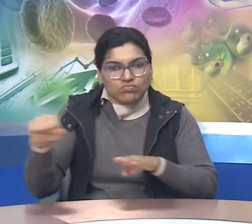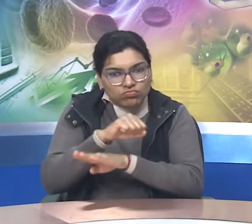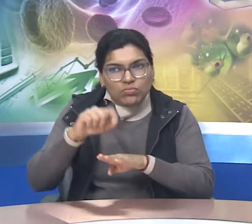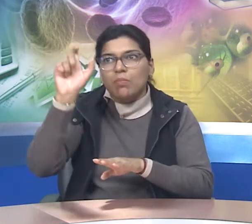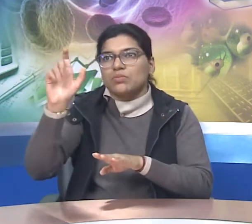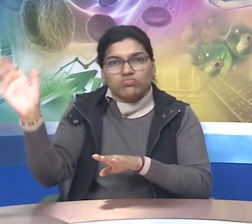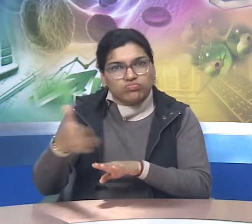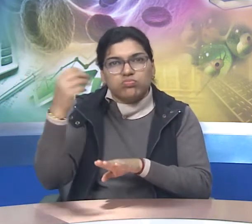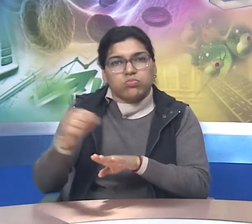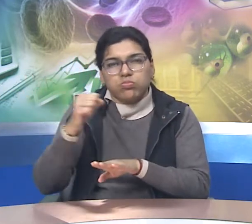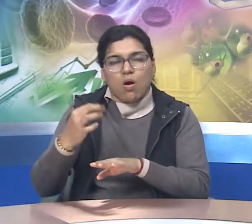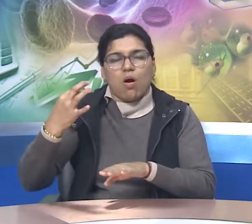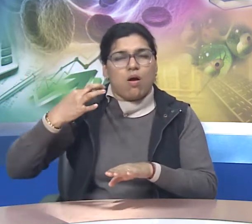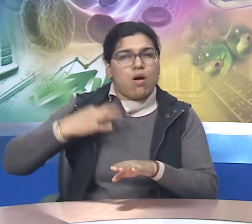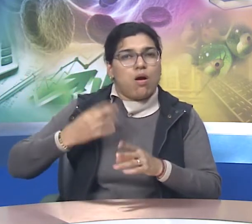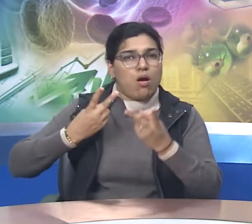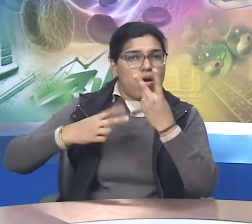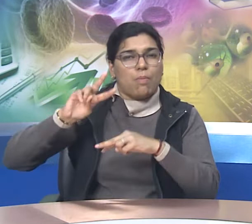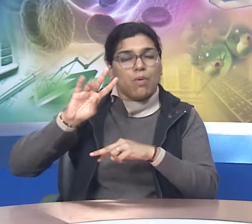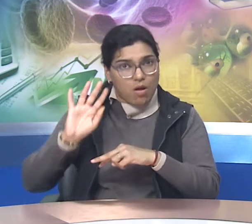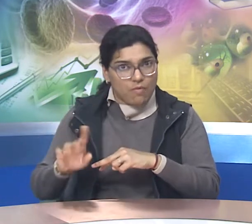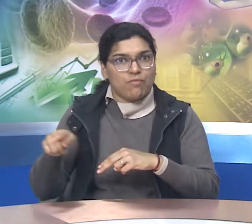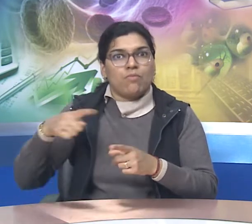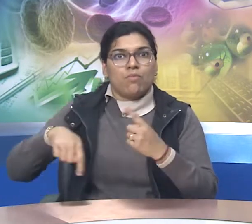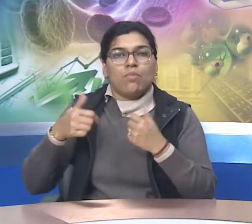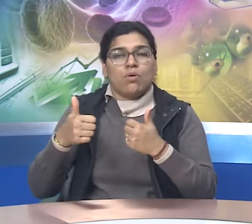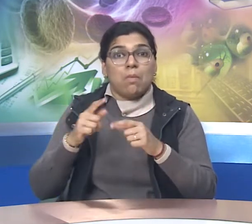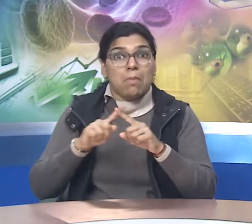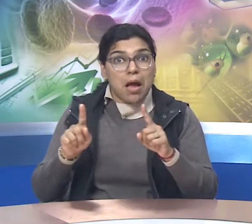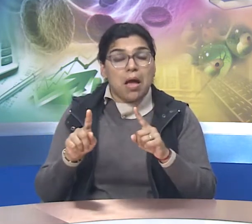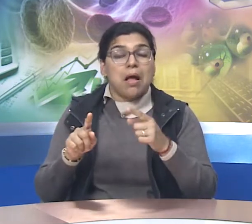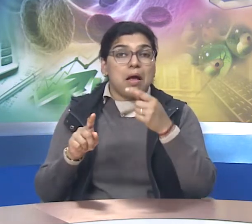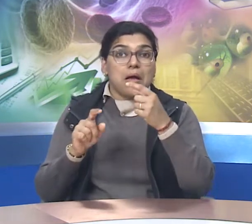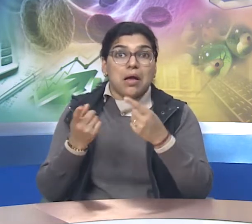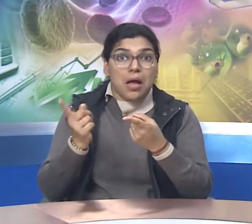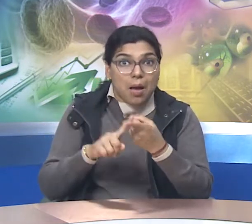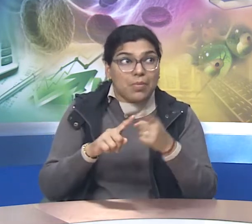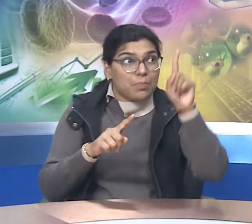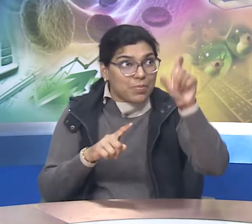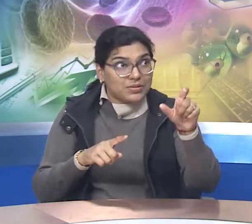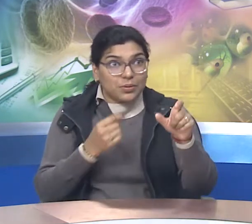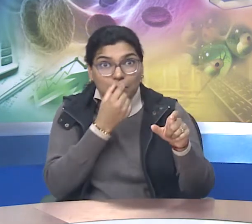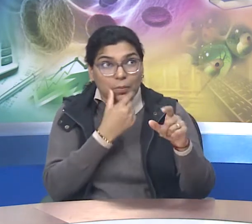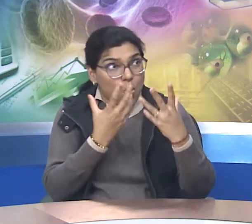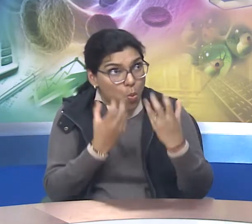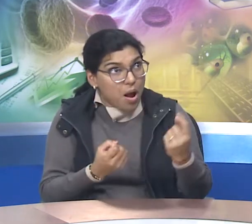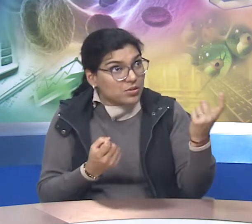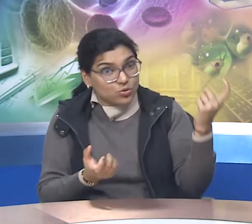Connaught Circus is a profitable place. If there's an extra shoe